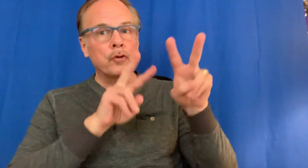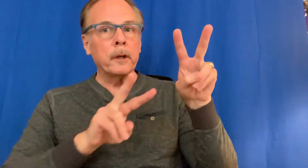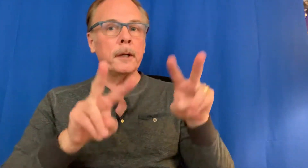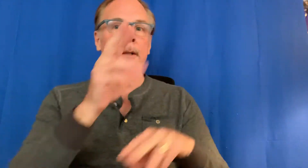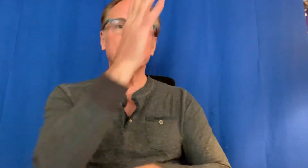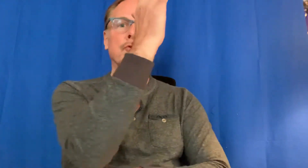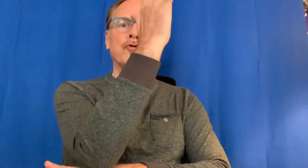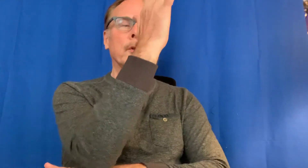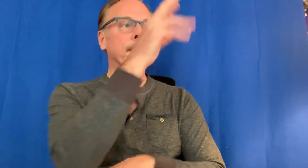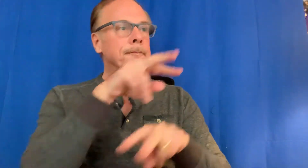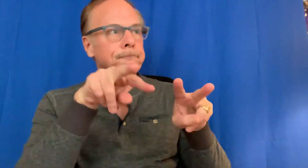tree,